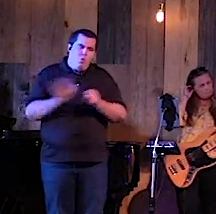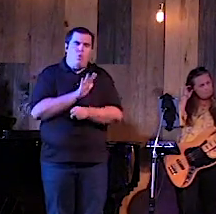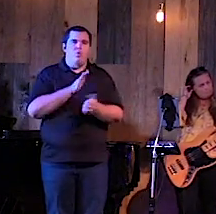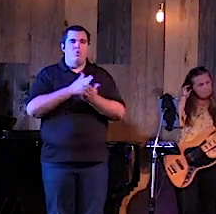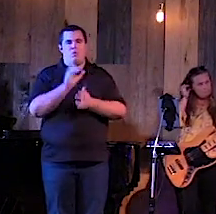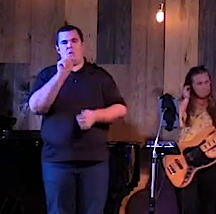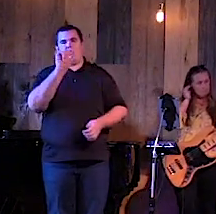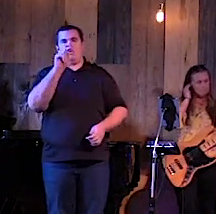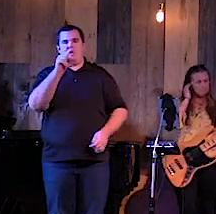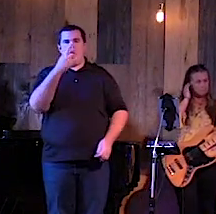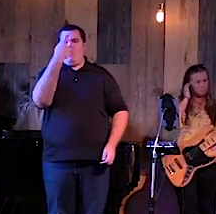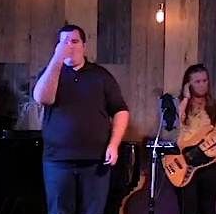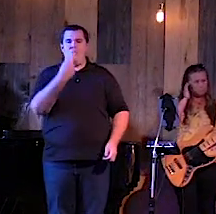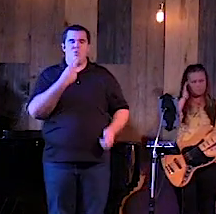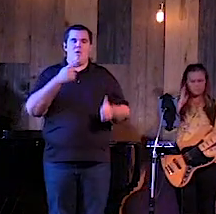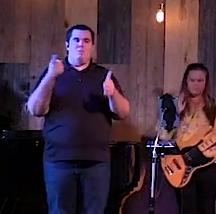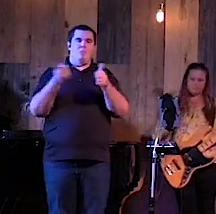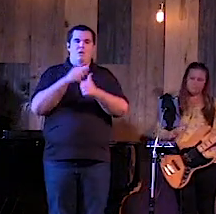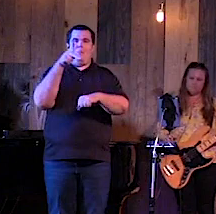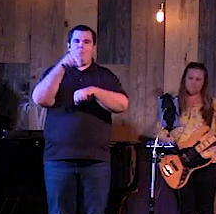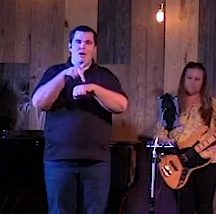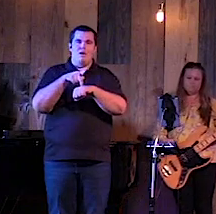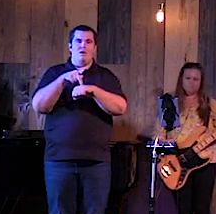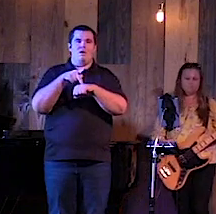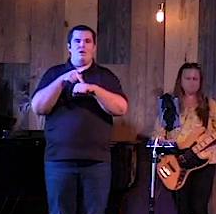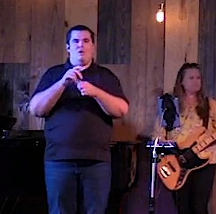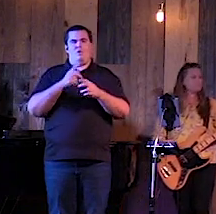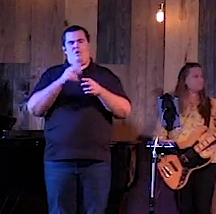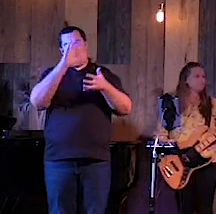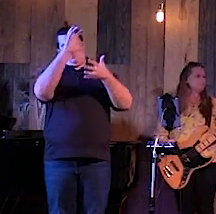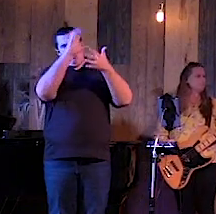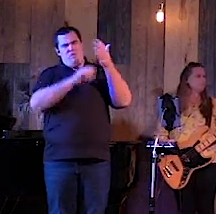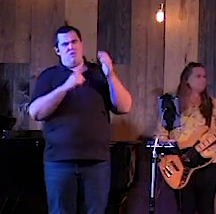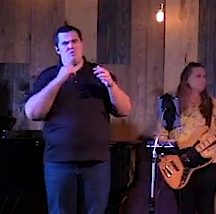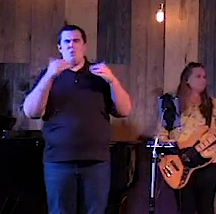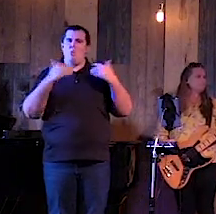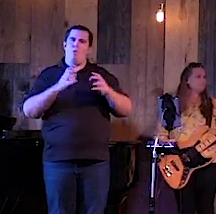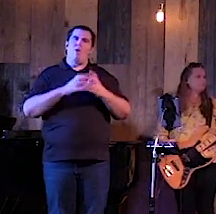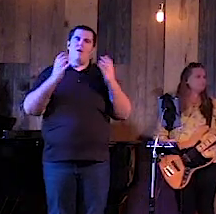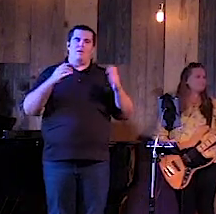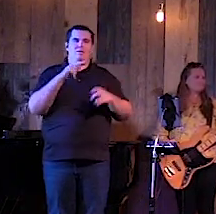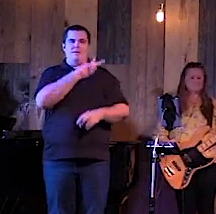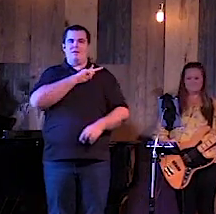Acts, through Romans, through 1 Peter. And anyway, it's a great song called King of Kings.